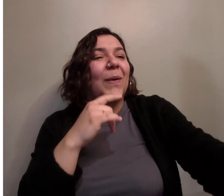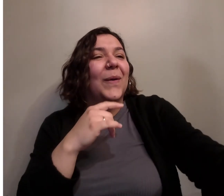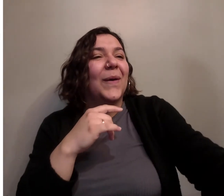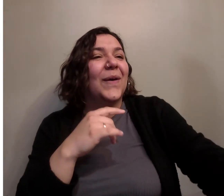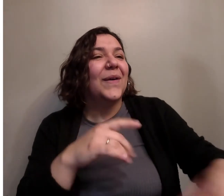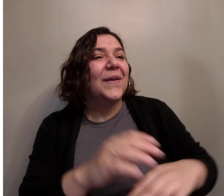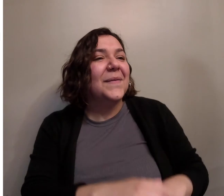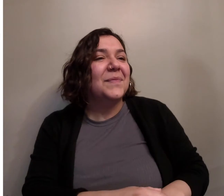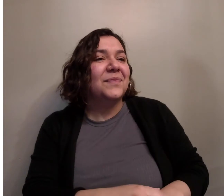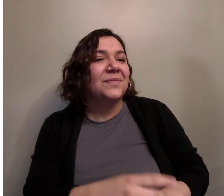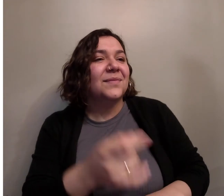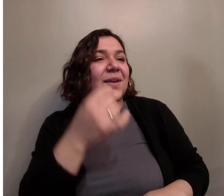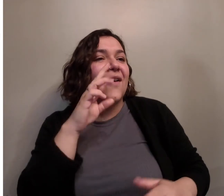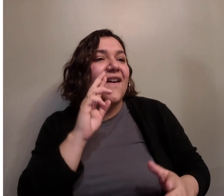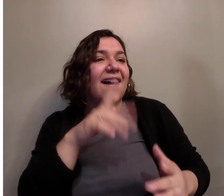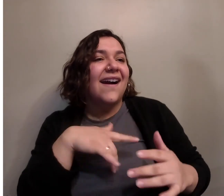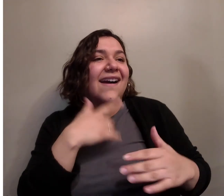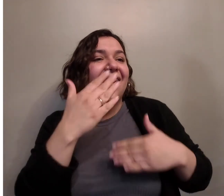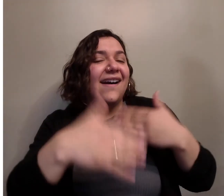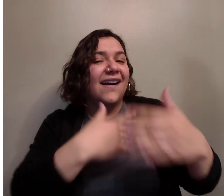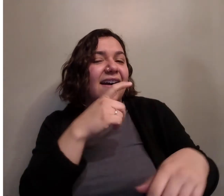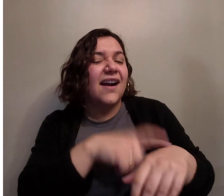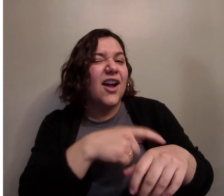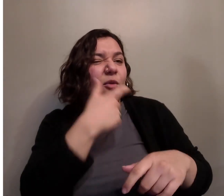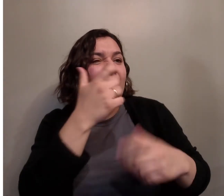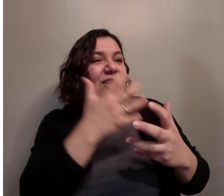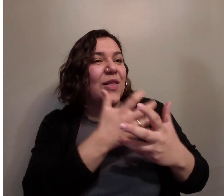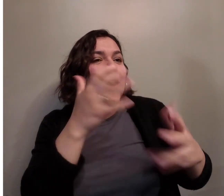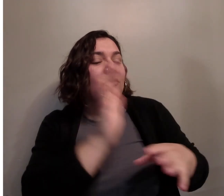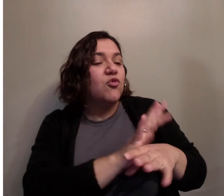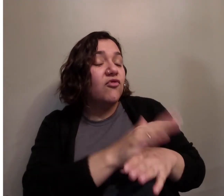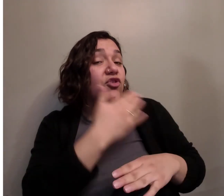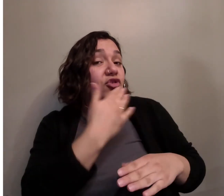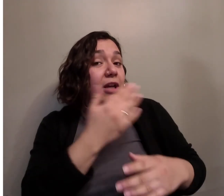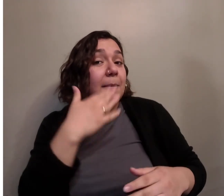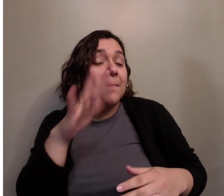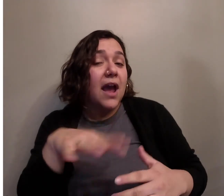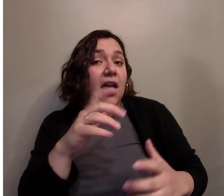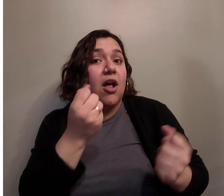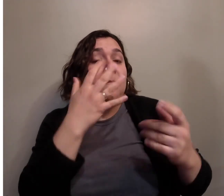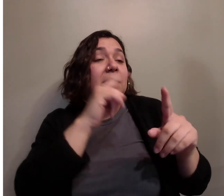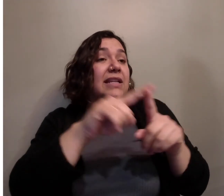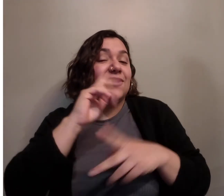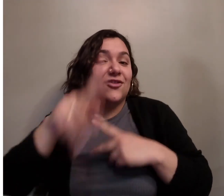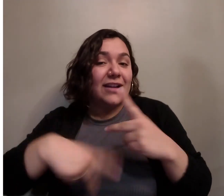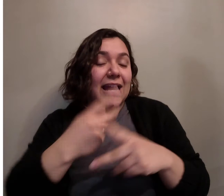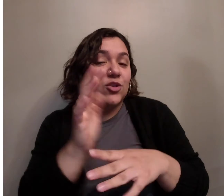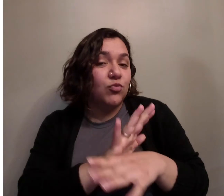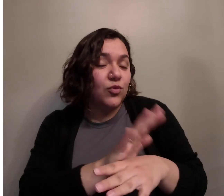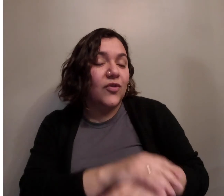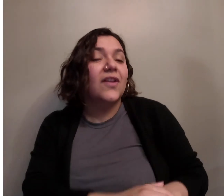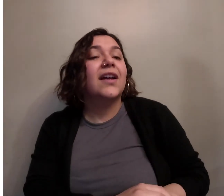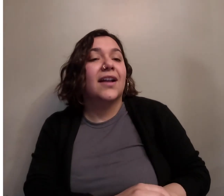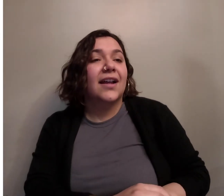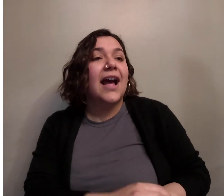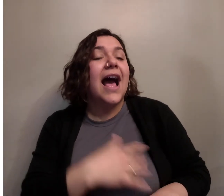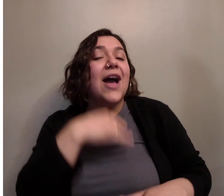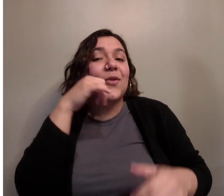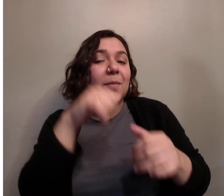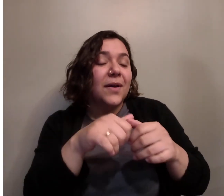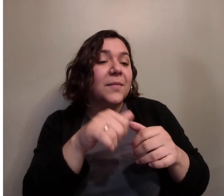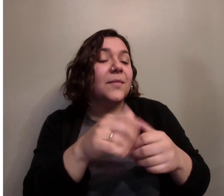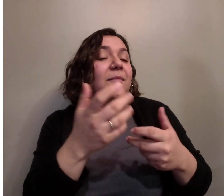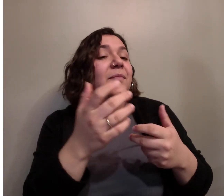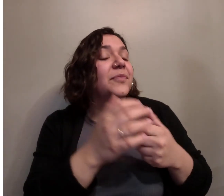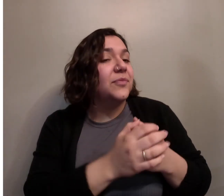comfort or a way of passing the time is to watch a lot of movies, good and bad, and all kinds of movies.